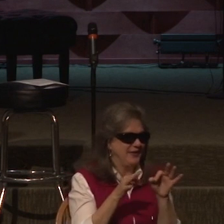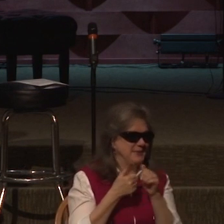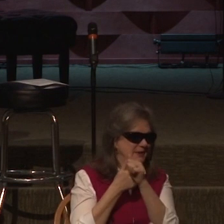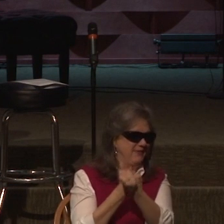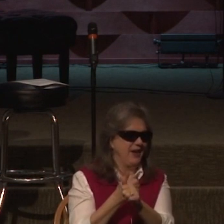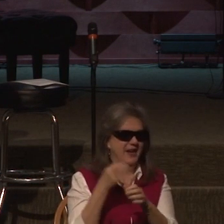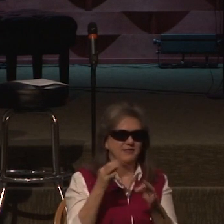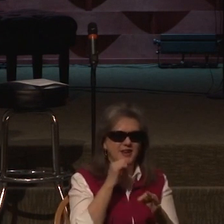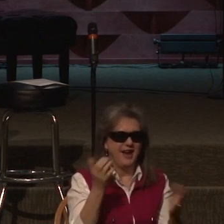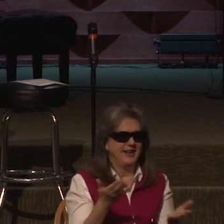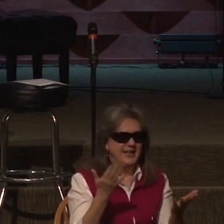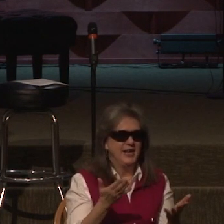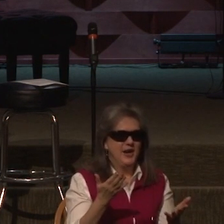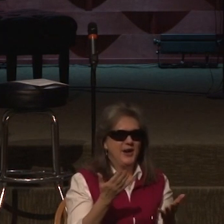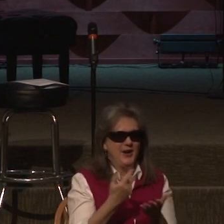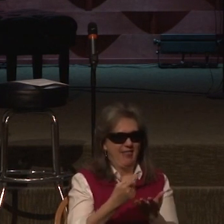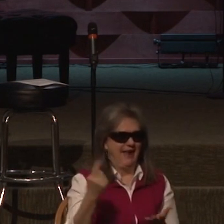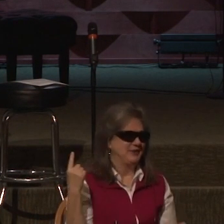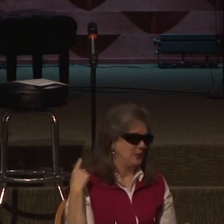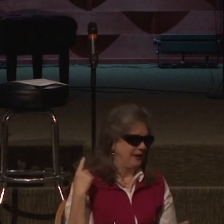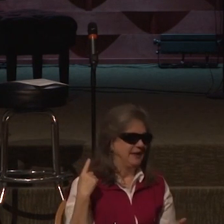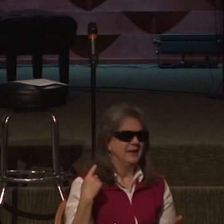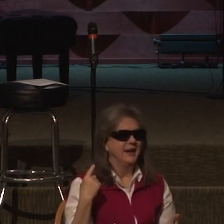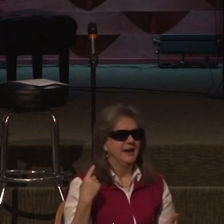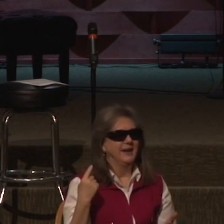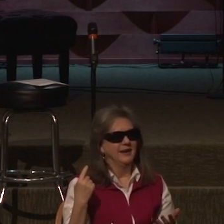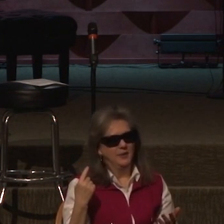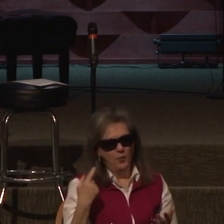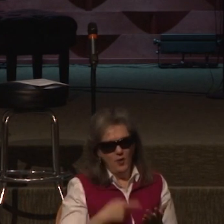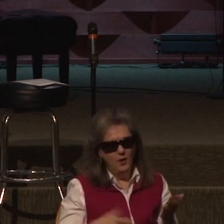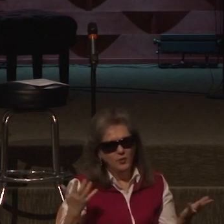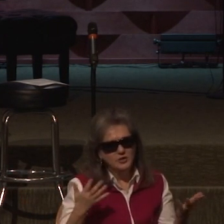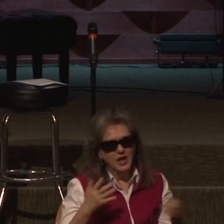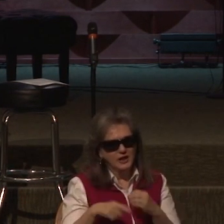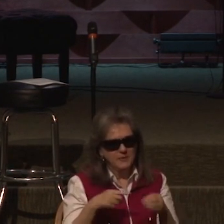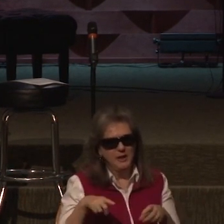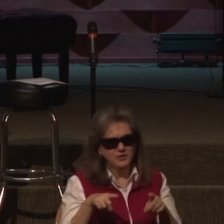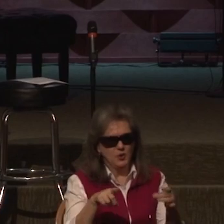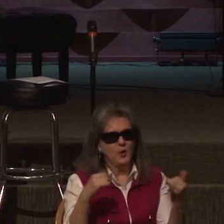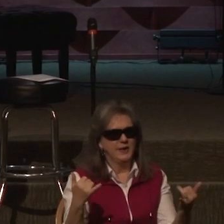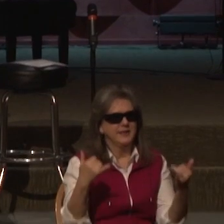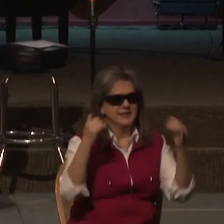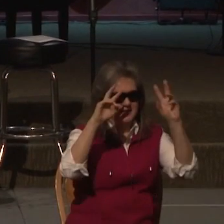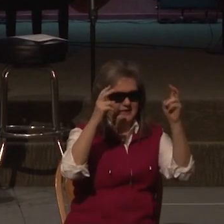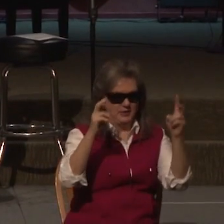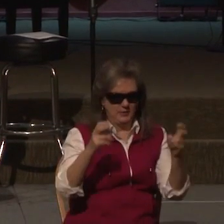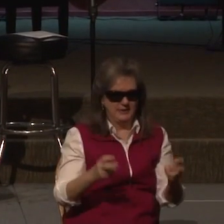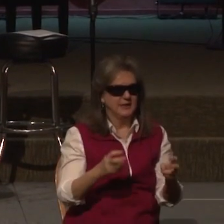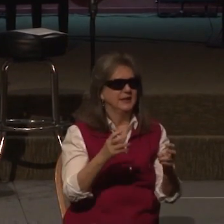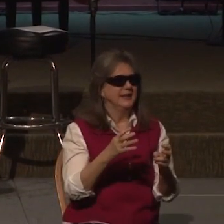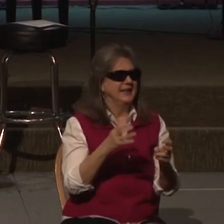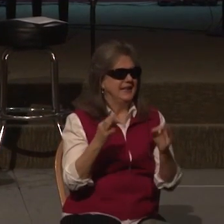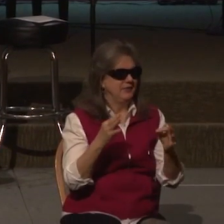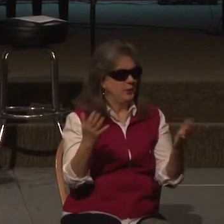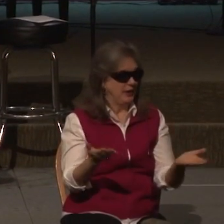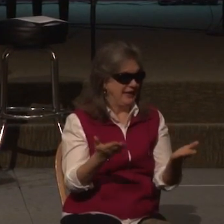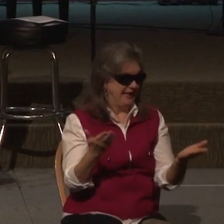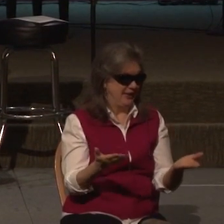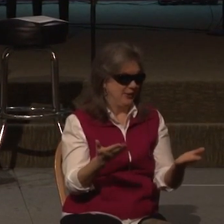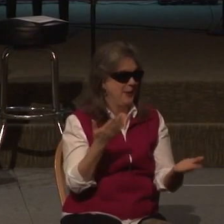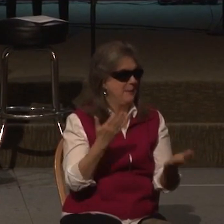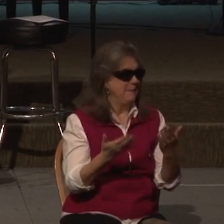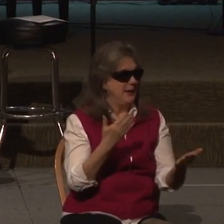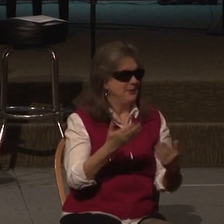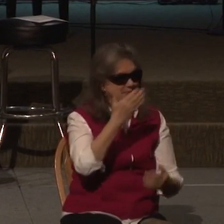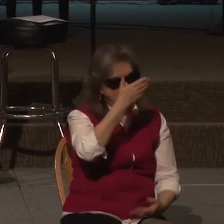here last week, I want to catch you up just a little bit of what we're talking about during this series. If you were here, you might